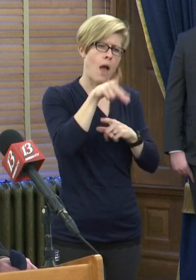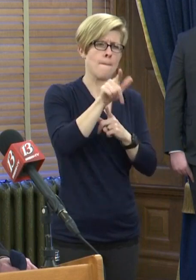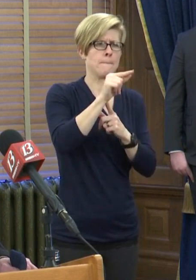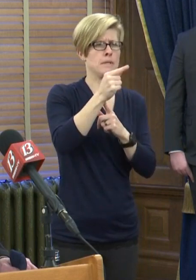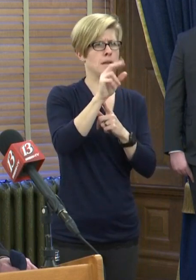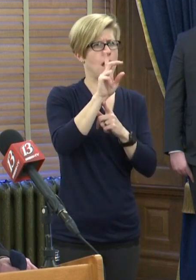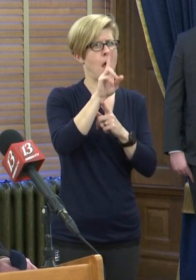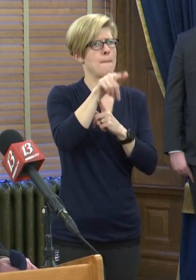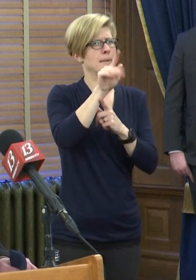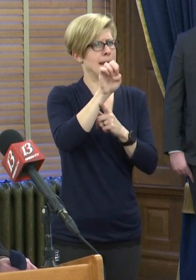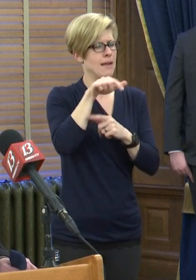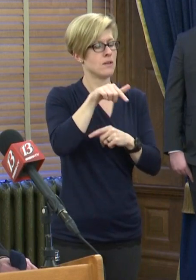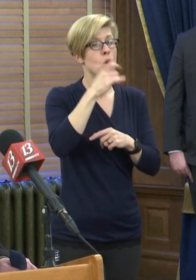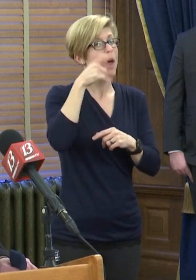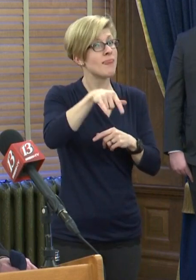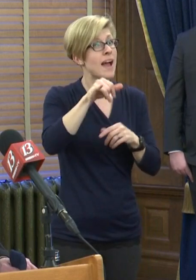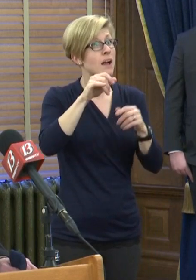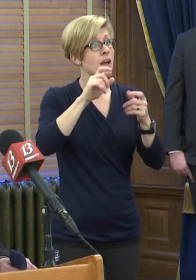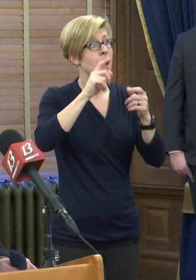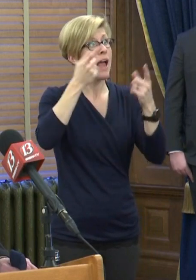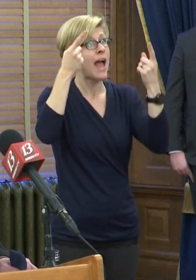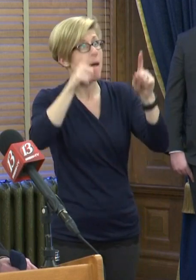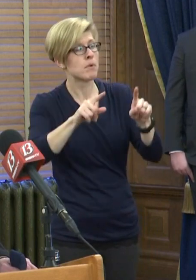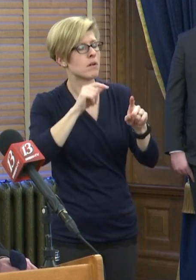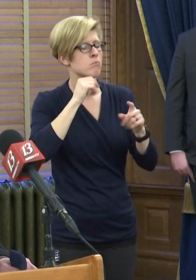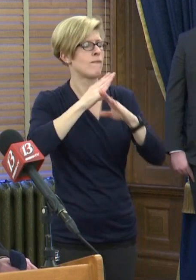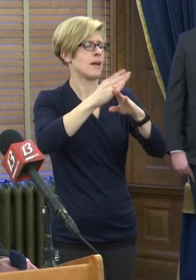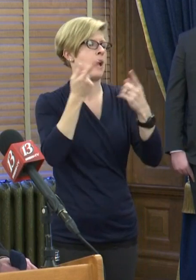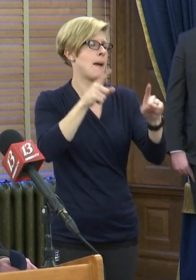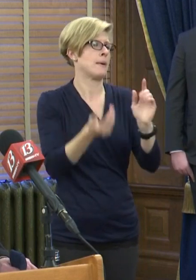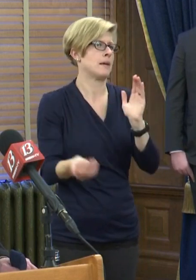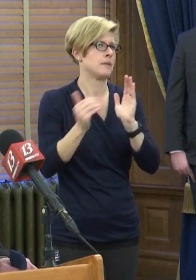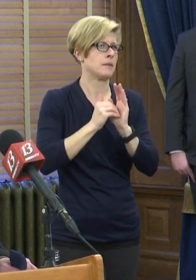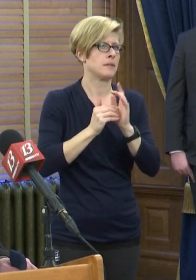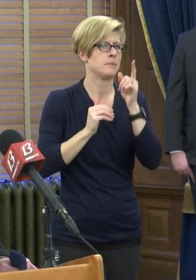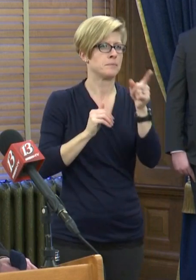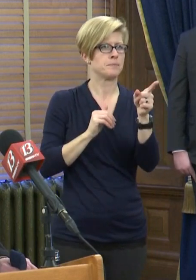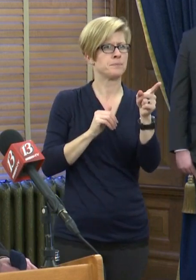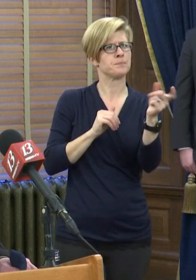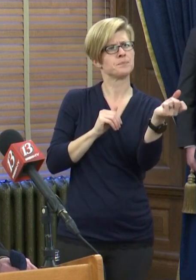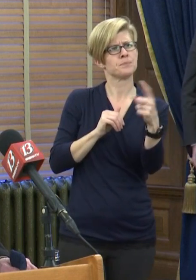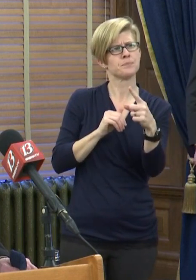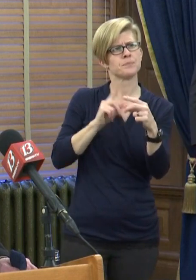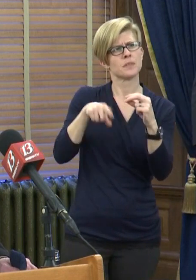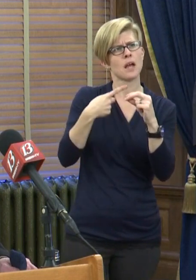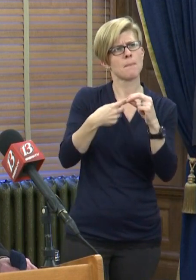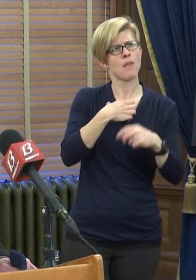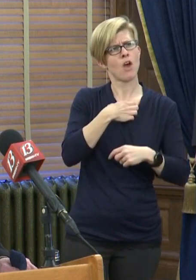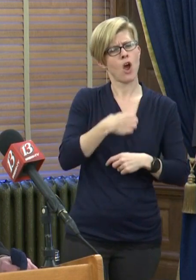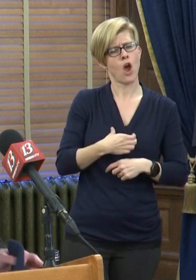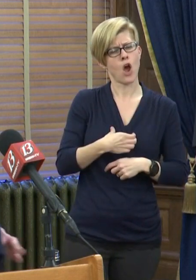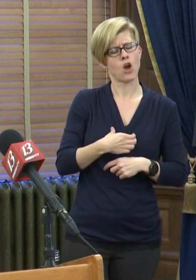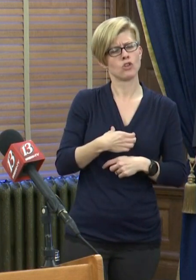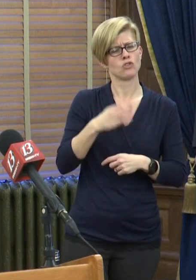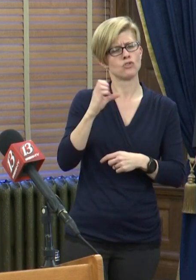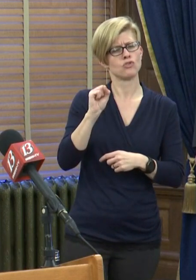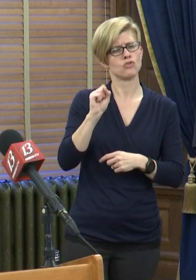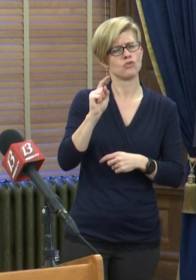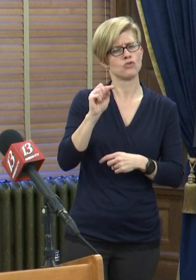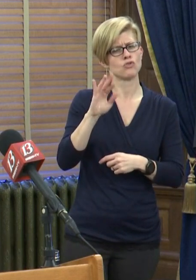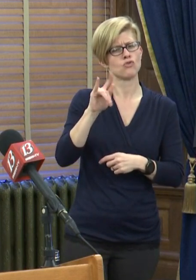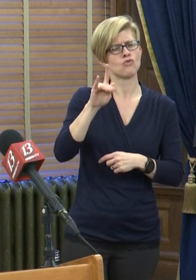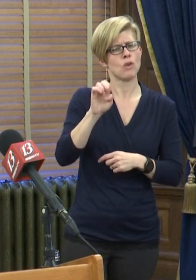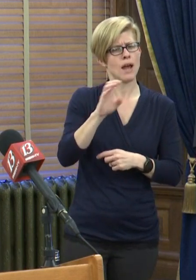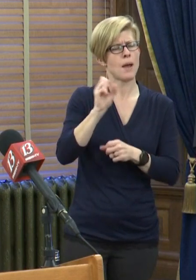this ever again. Governor, can we get the reaction on the hunger strike that has happened outside the Kansas Department of Labor in